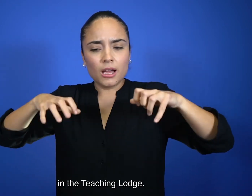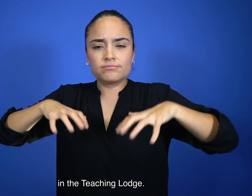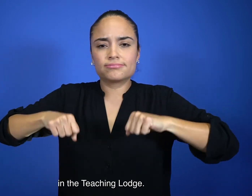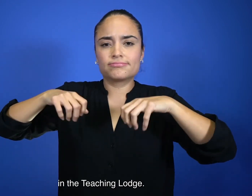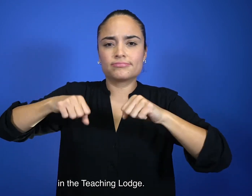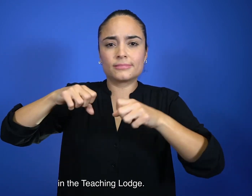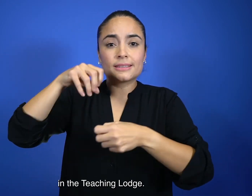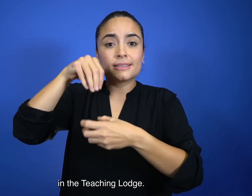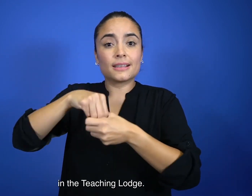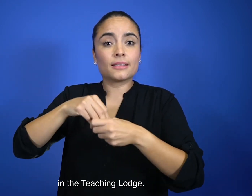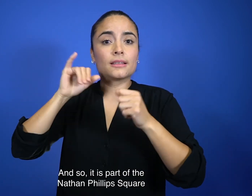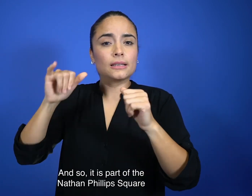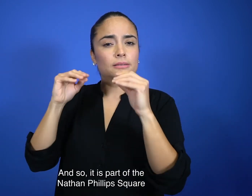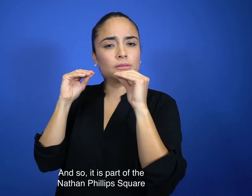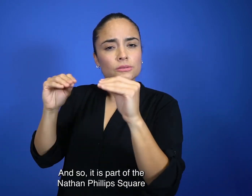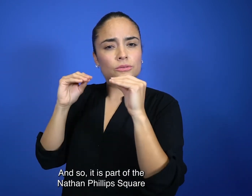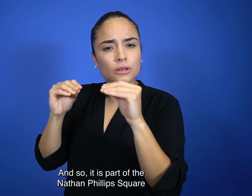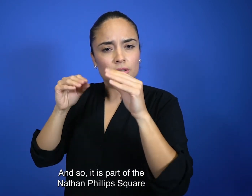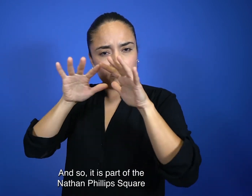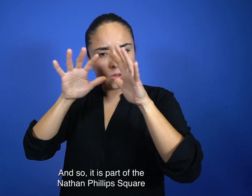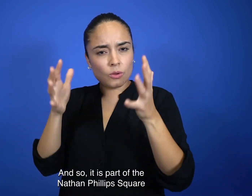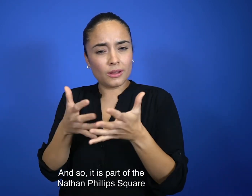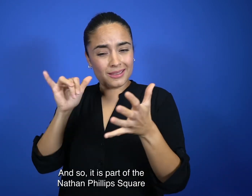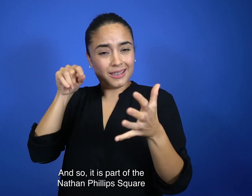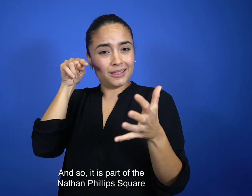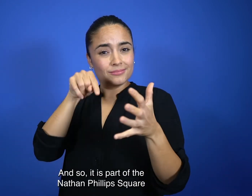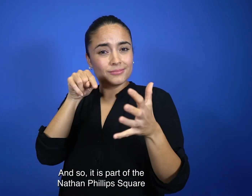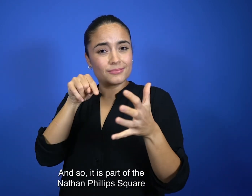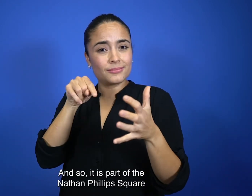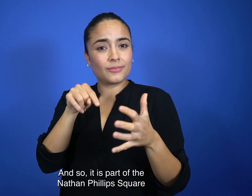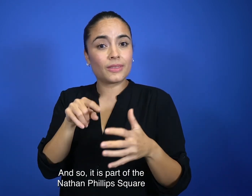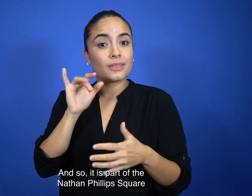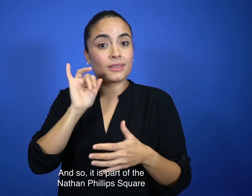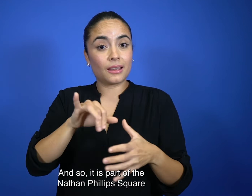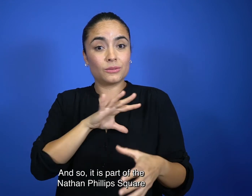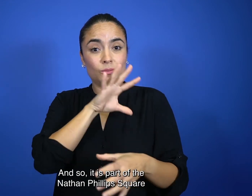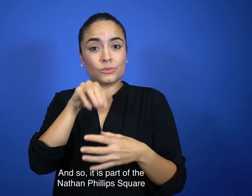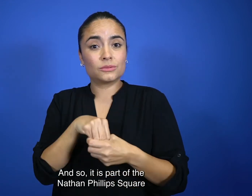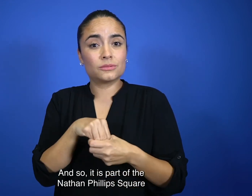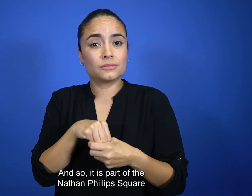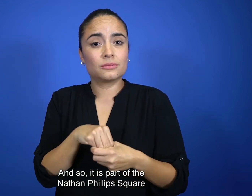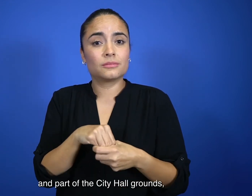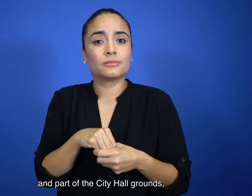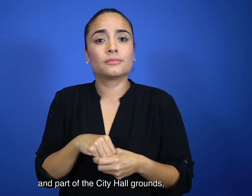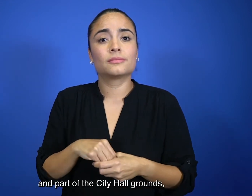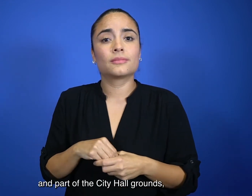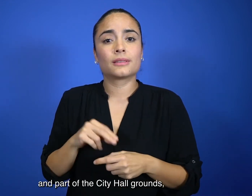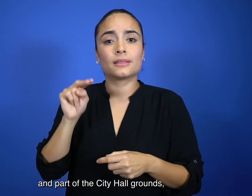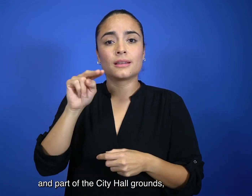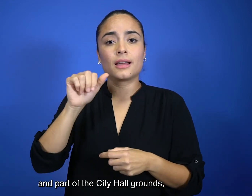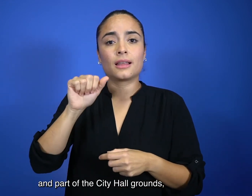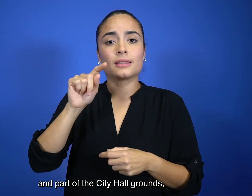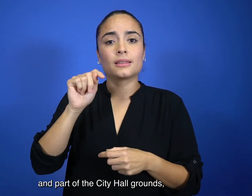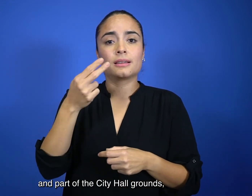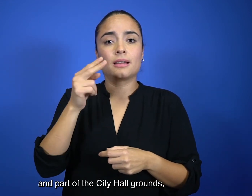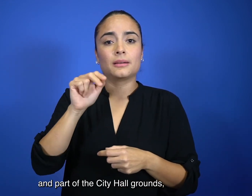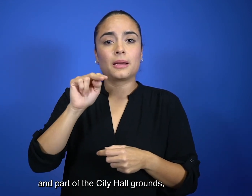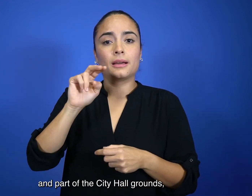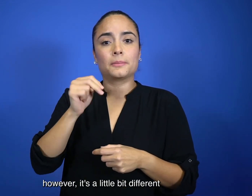teaching lodge. And so it is part of the Nathan Phillips Square and part of the City Hall grounds. However,